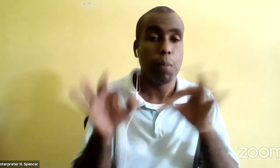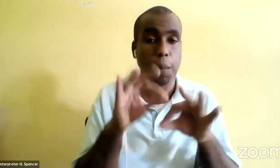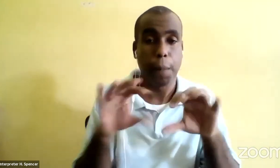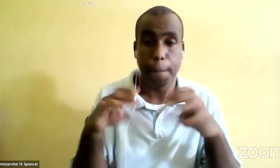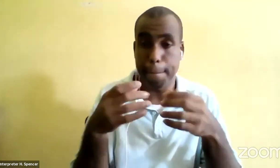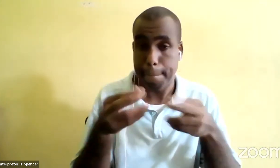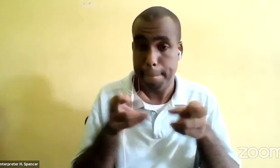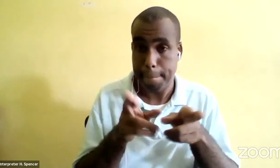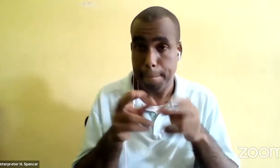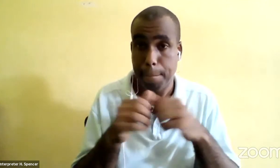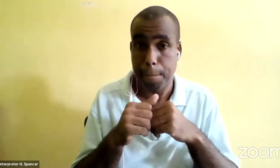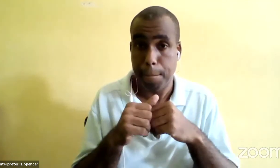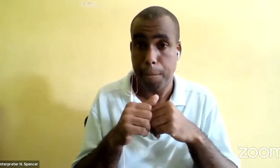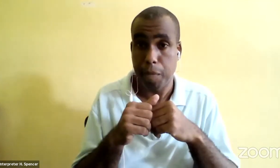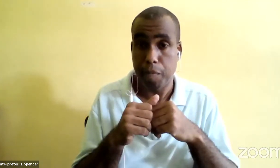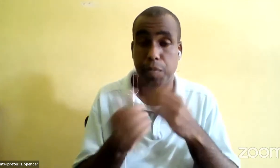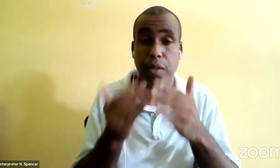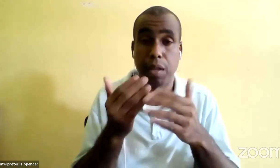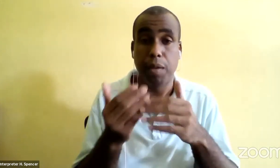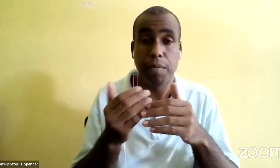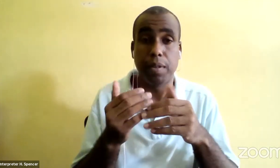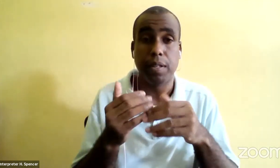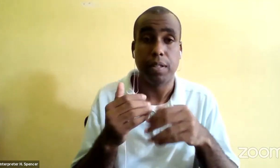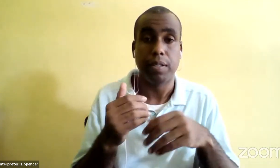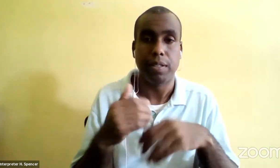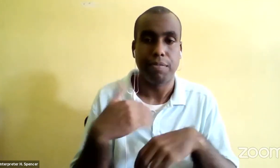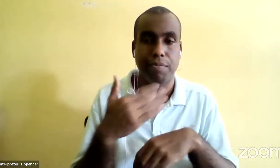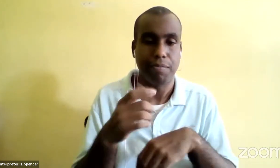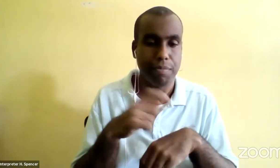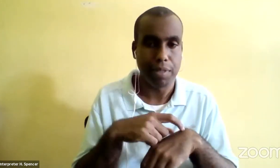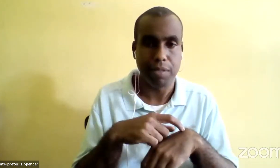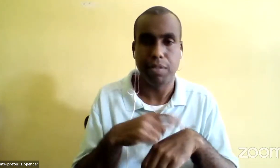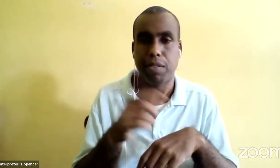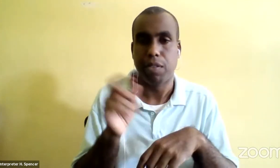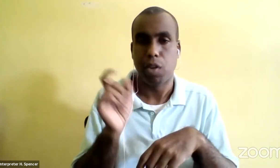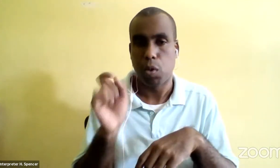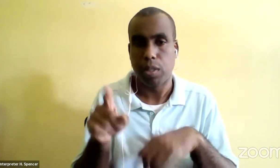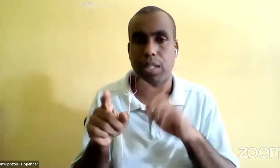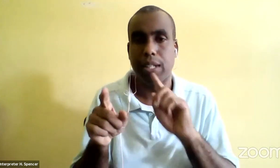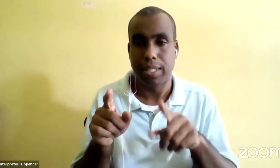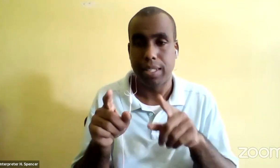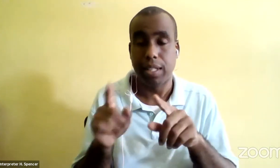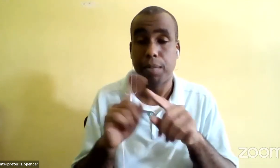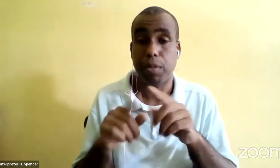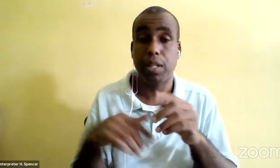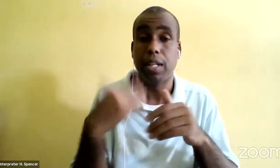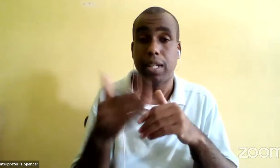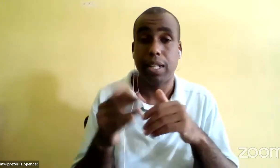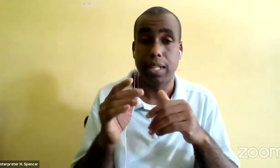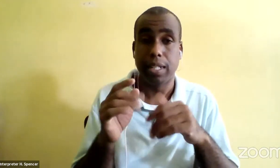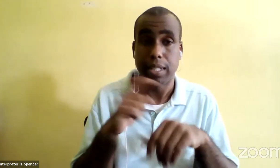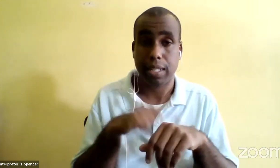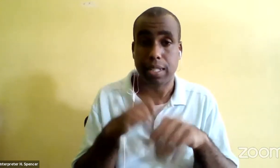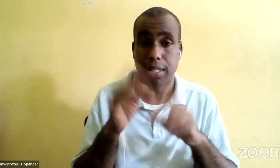So really, the rest of the time today is really for questions. The next time we meet is for